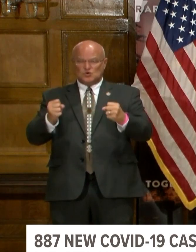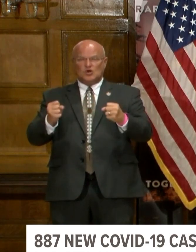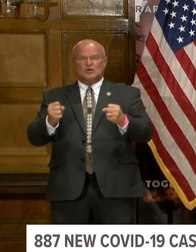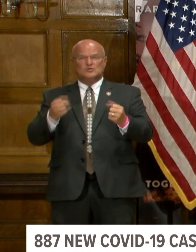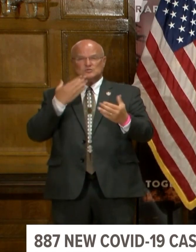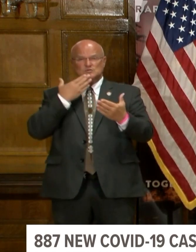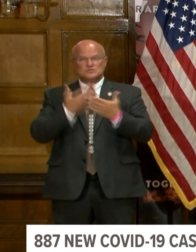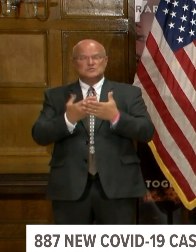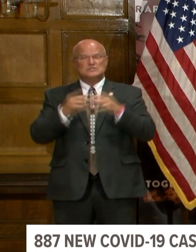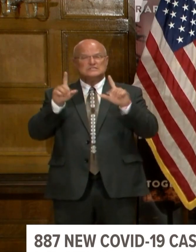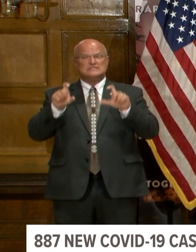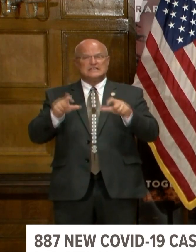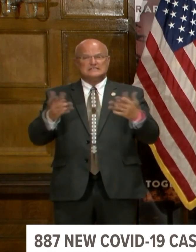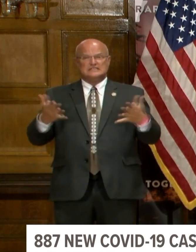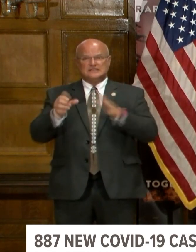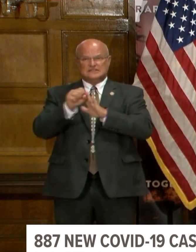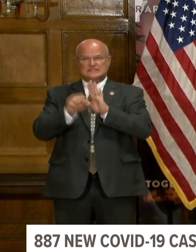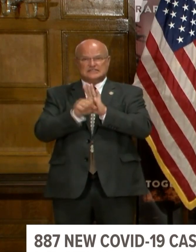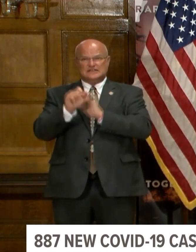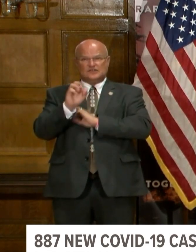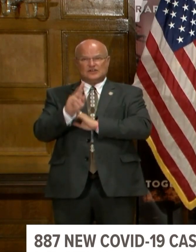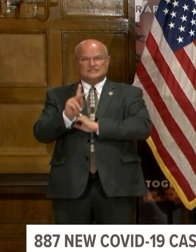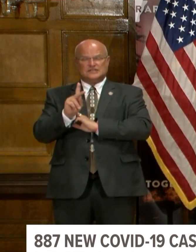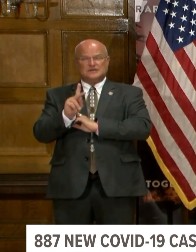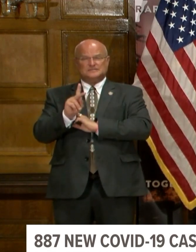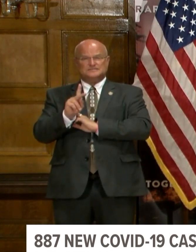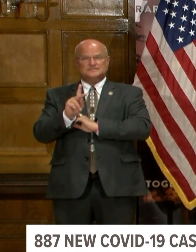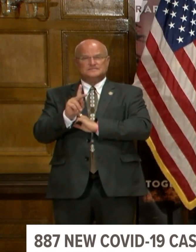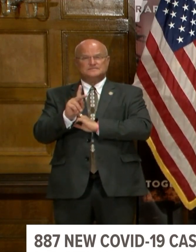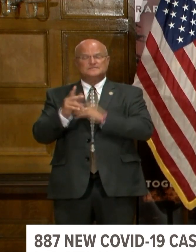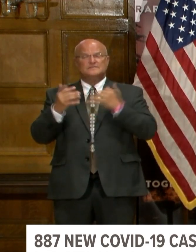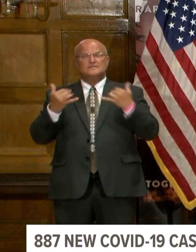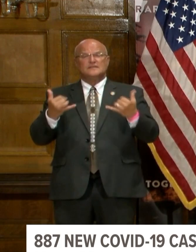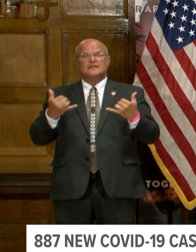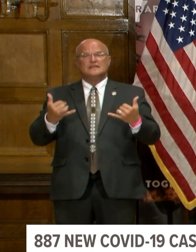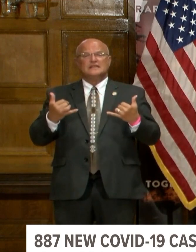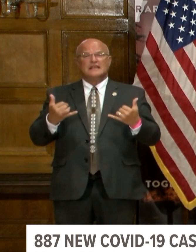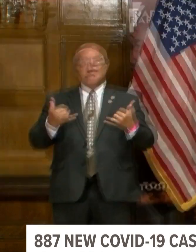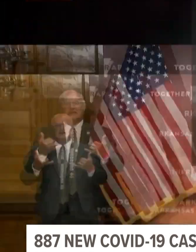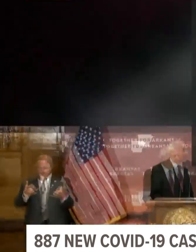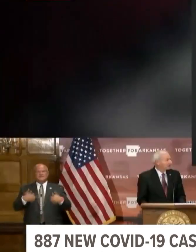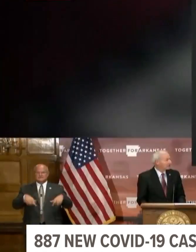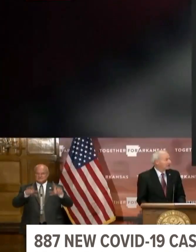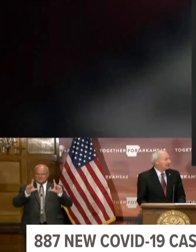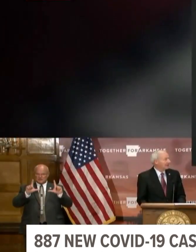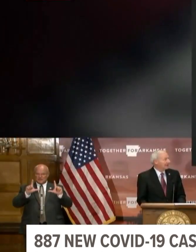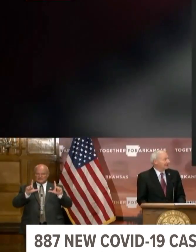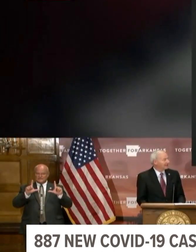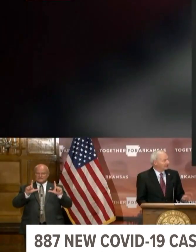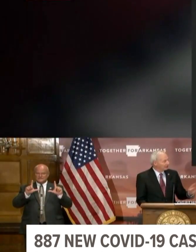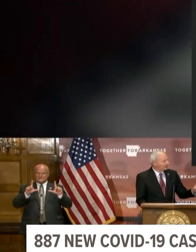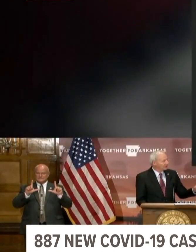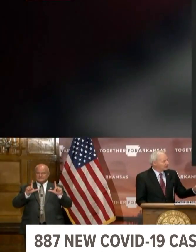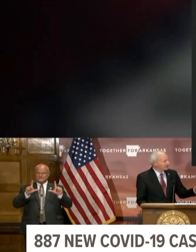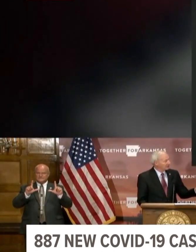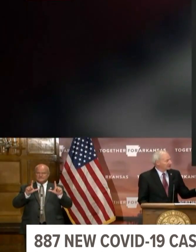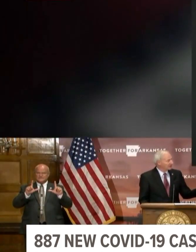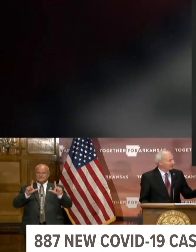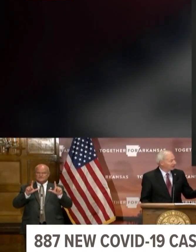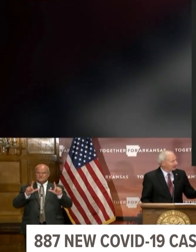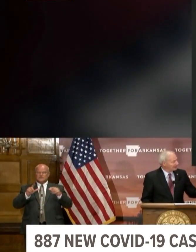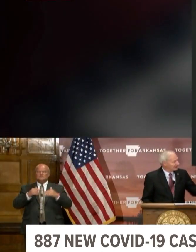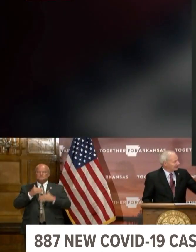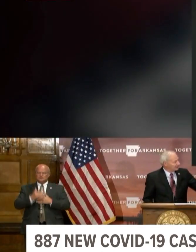robust testing here in the state of Arkansas. Let's go on to the graphs. And let's go through this just a